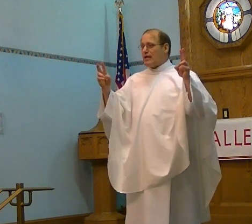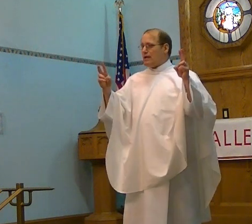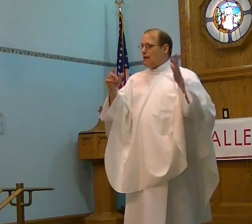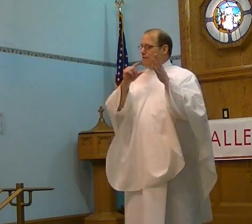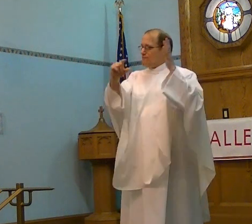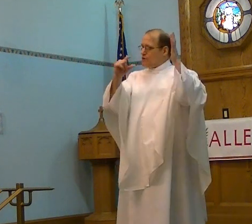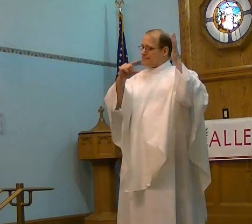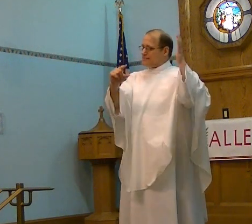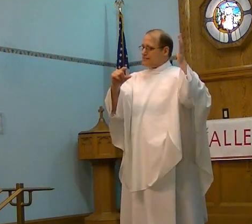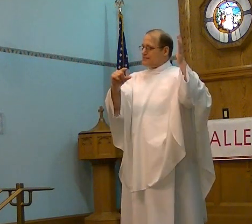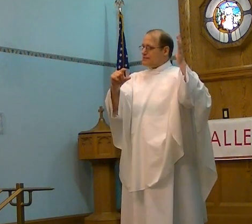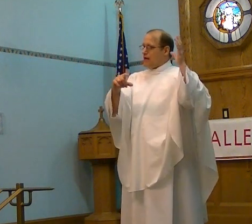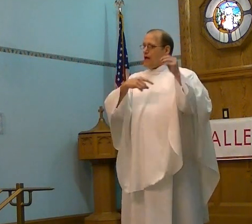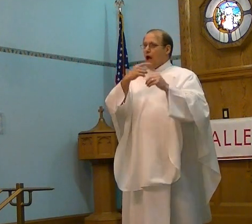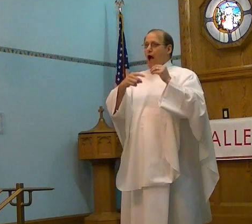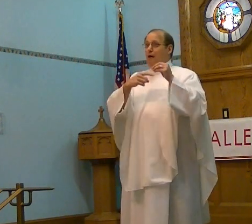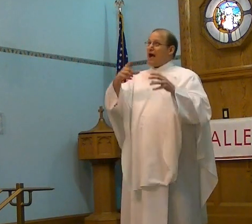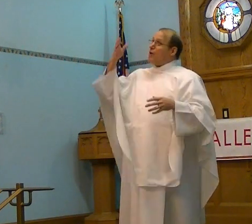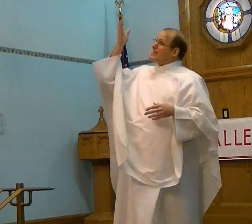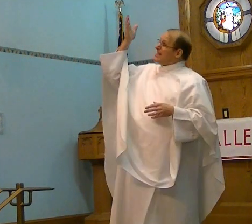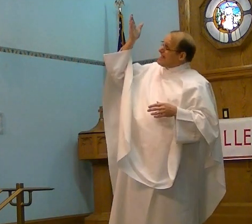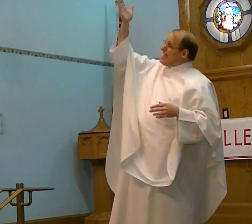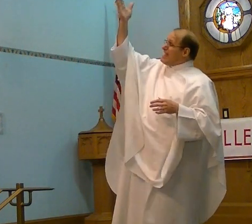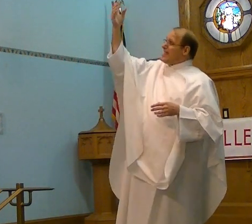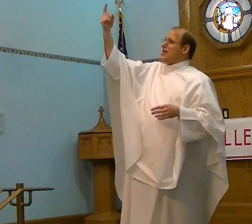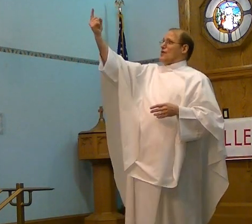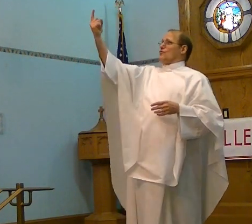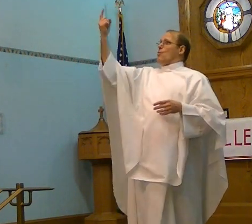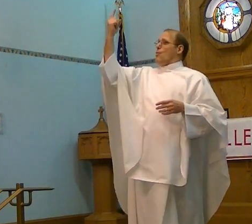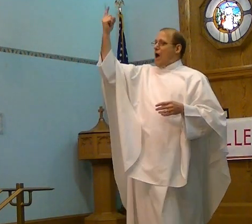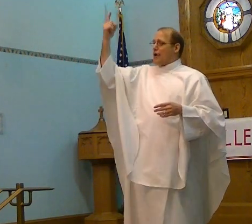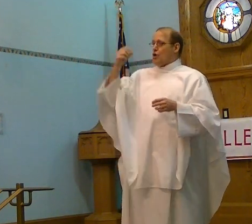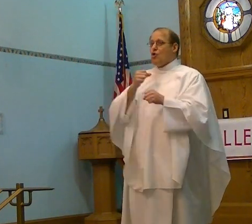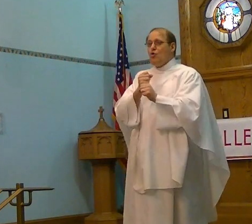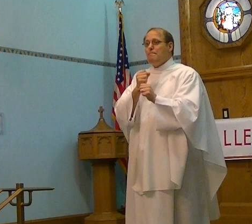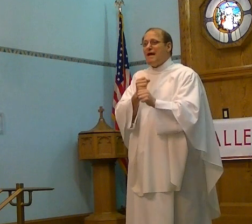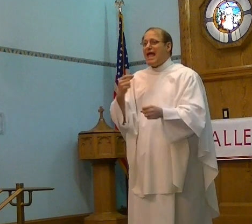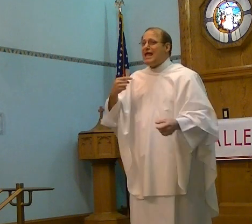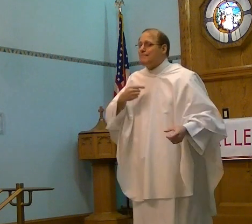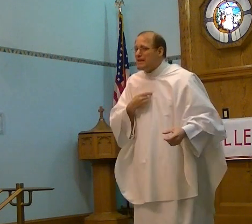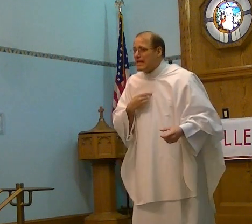verses about he, the one who made me.